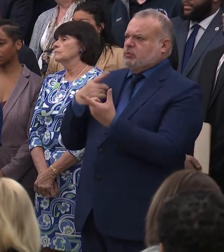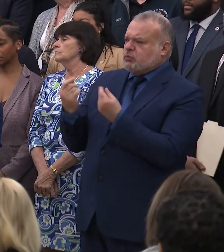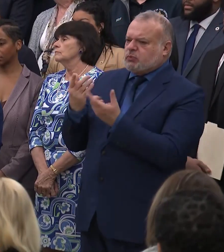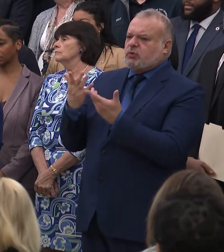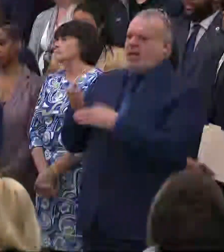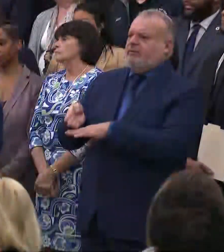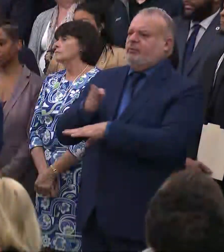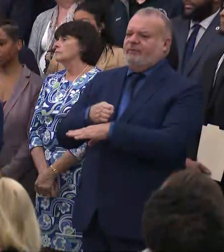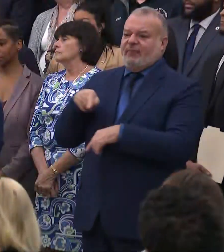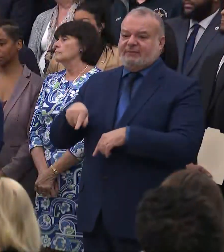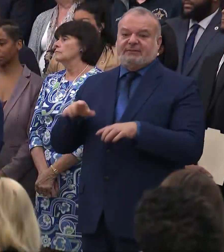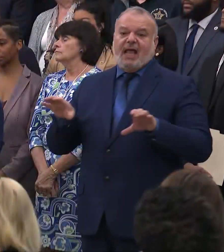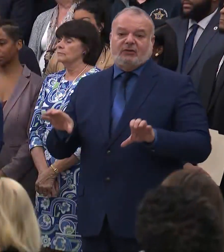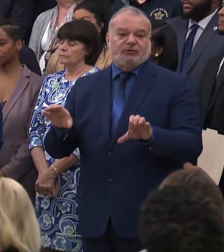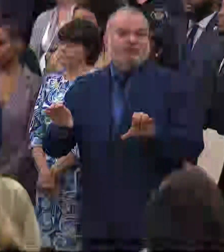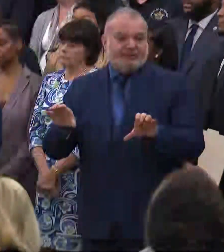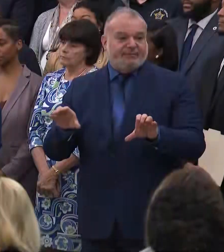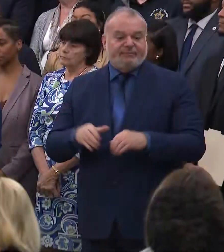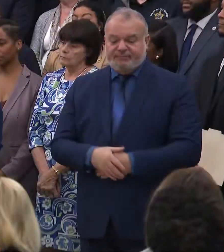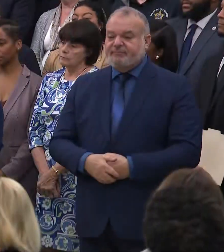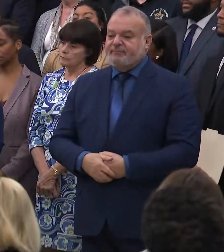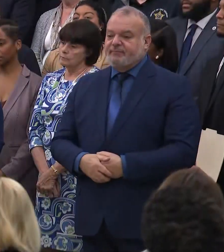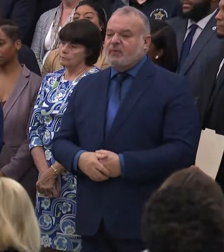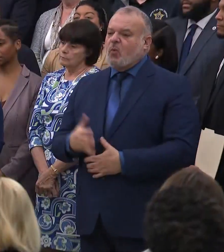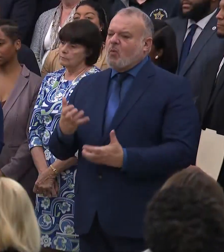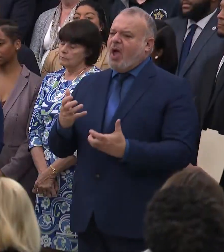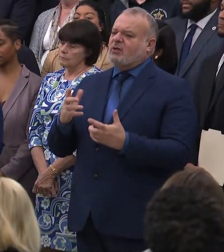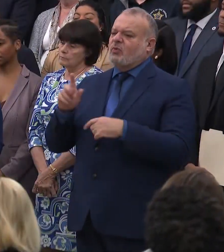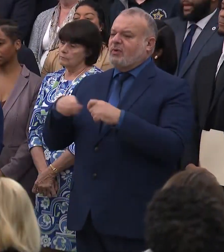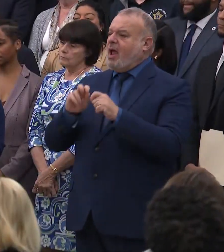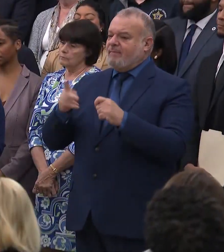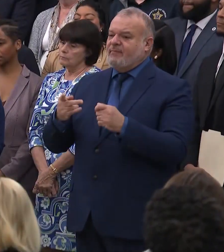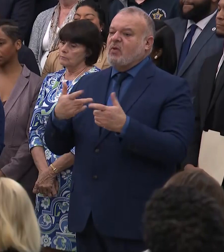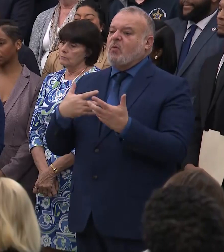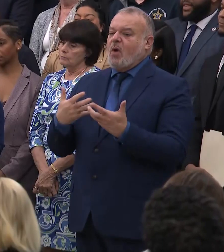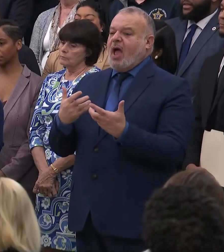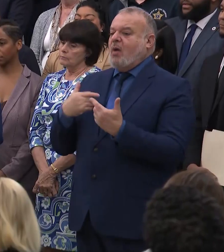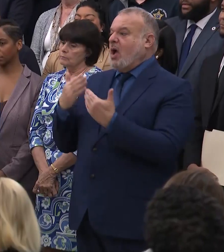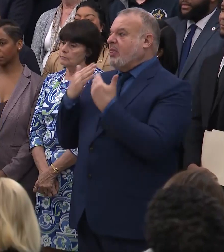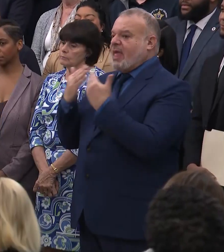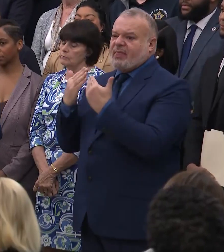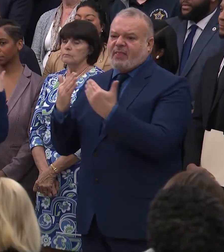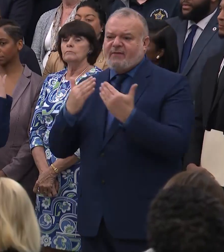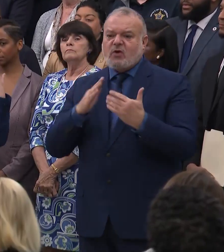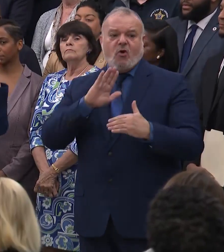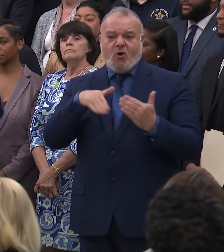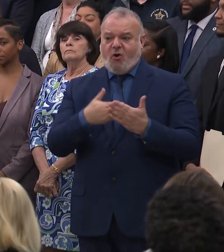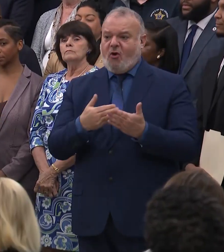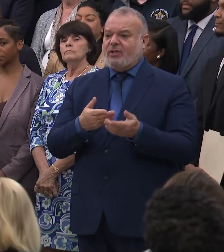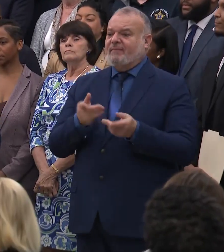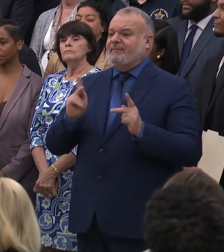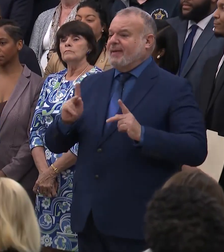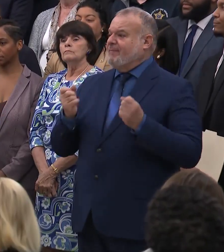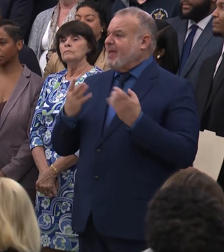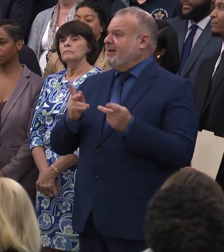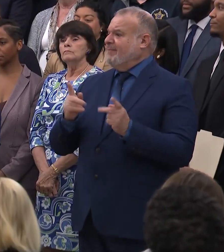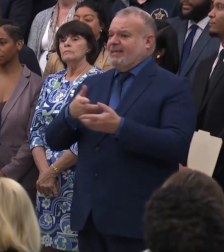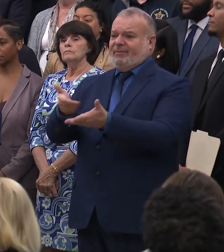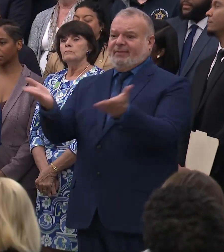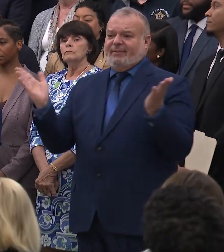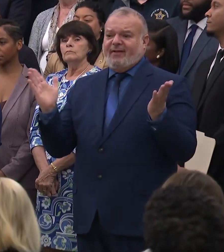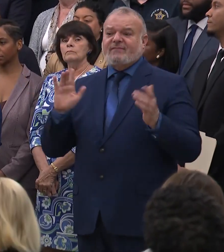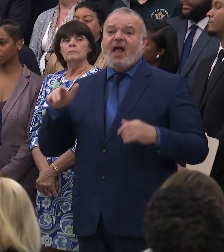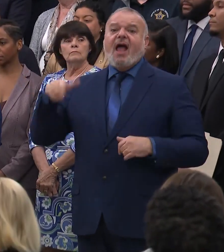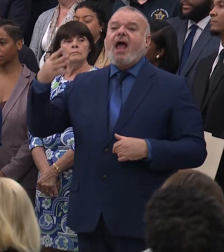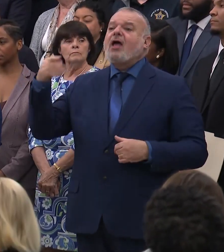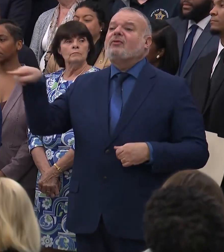action. I want to conclude by thanking all of those, so many of you here and out there I see, who